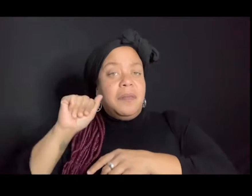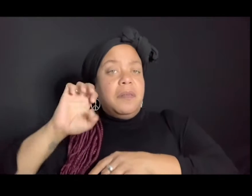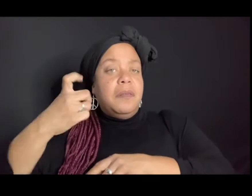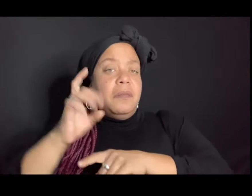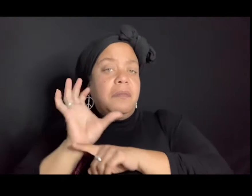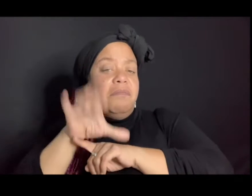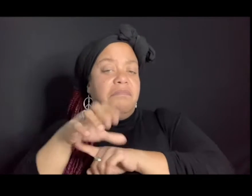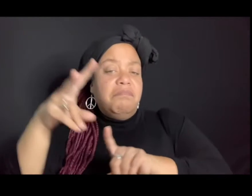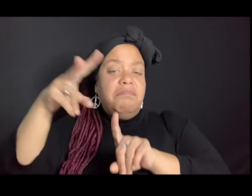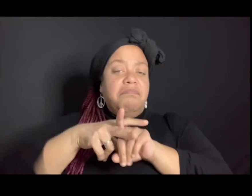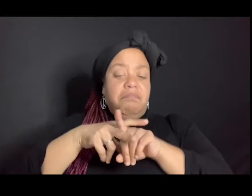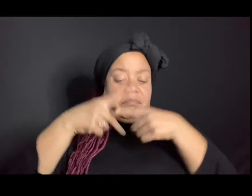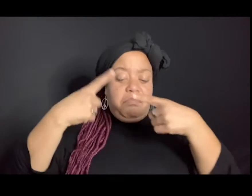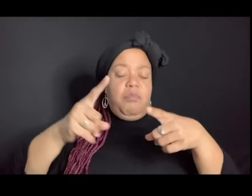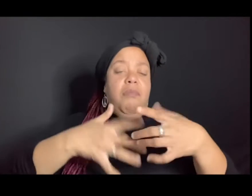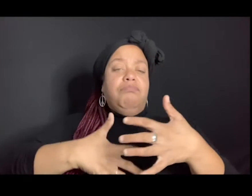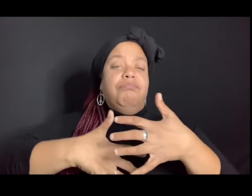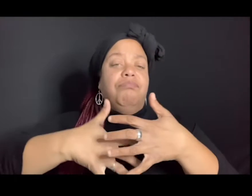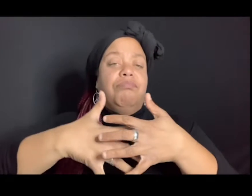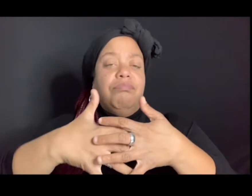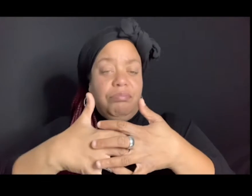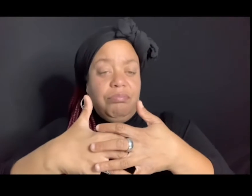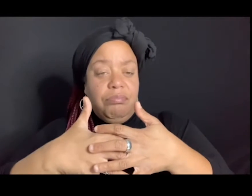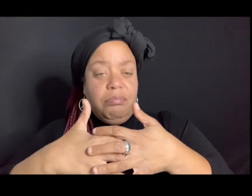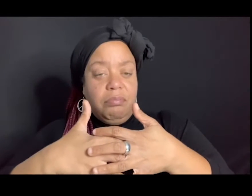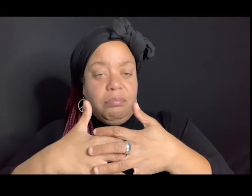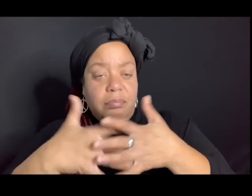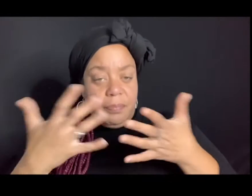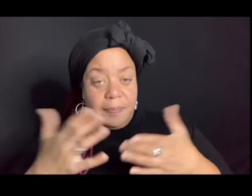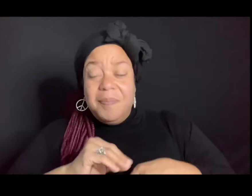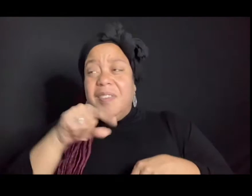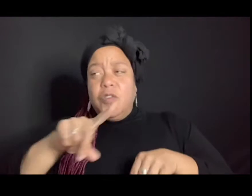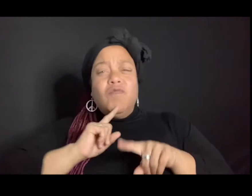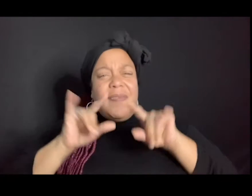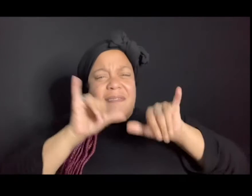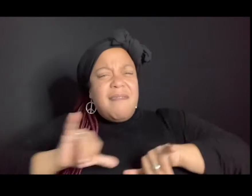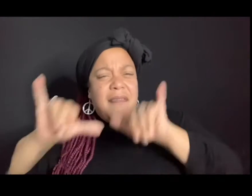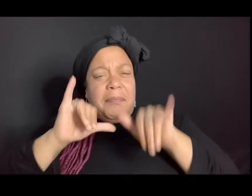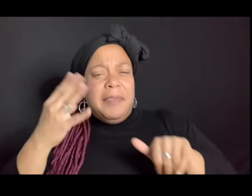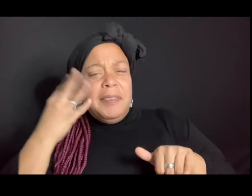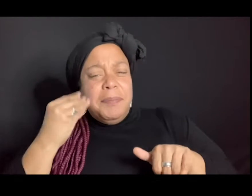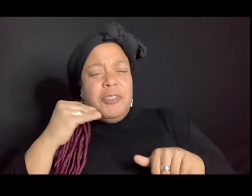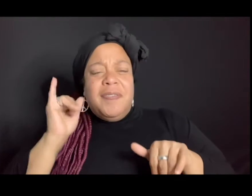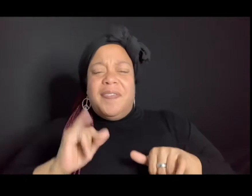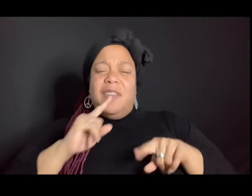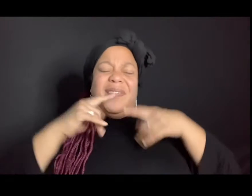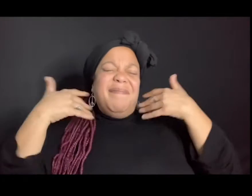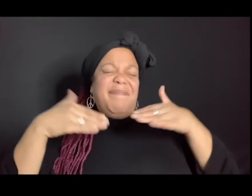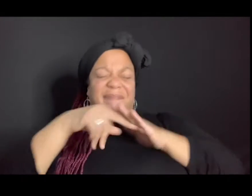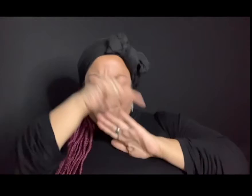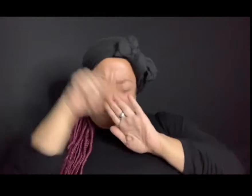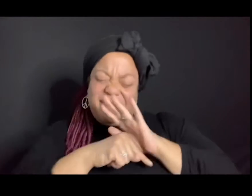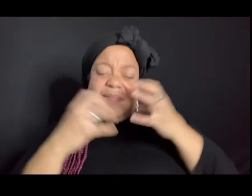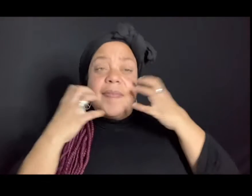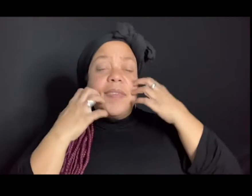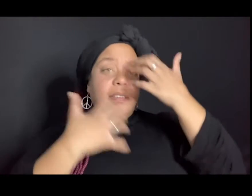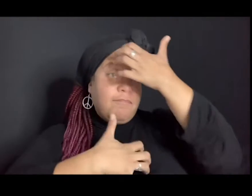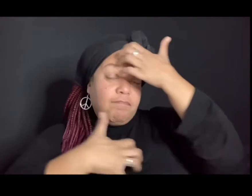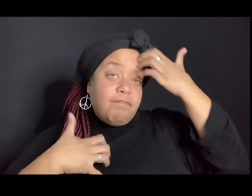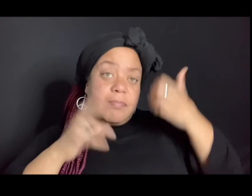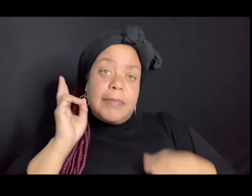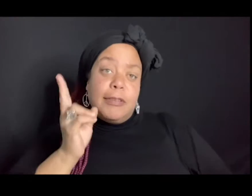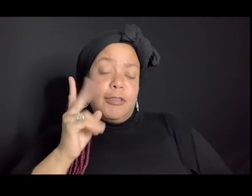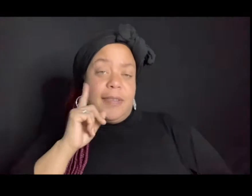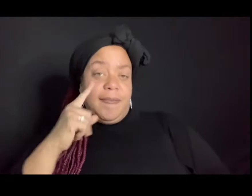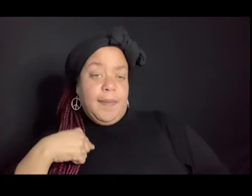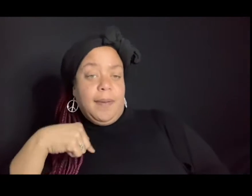of the sex that's forcibly assigned when the fetus is growing. And this is a really common experience that has a very thick